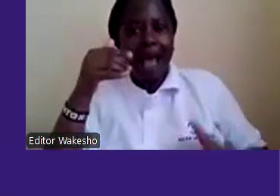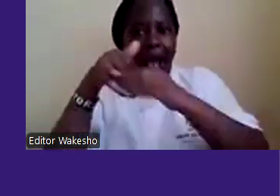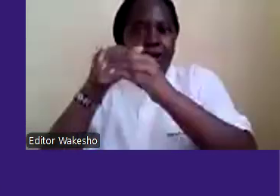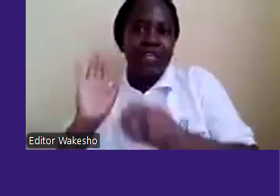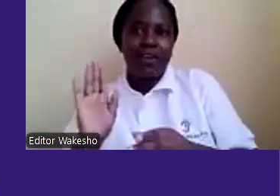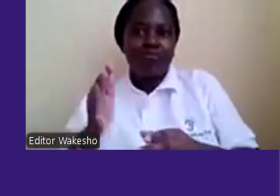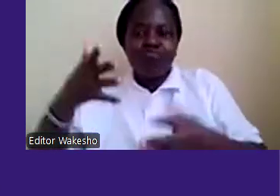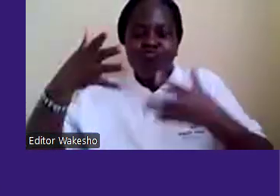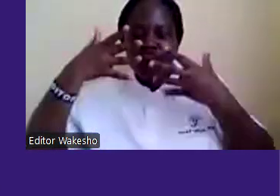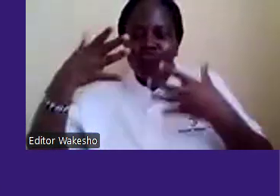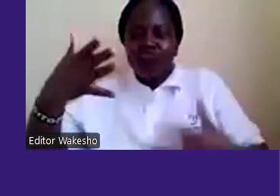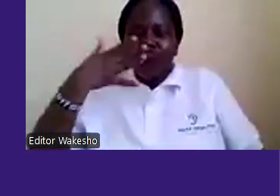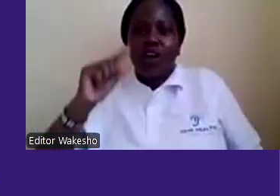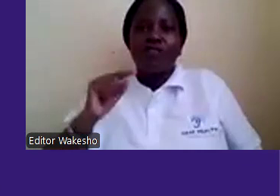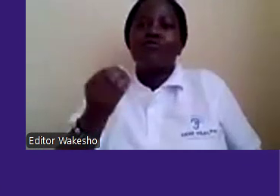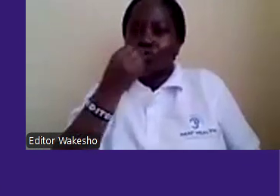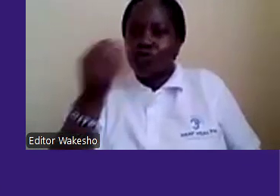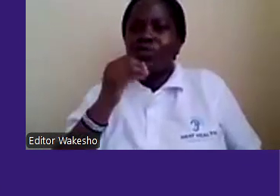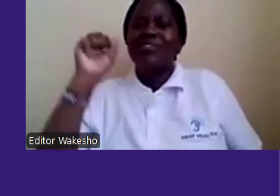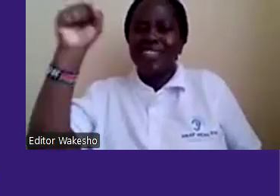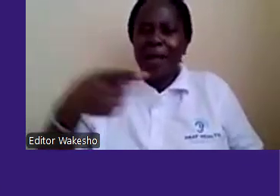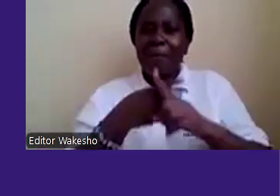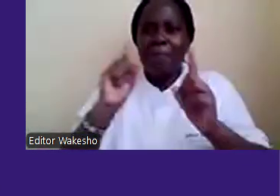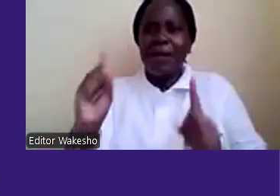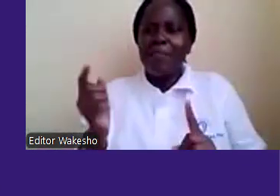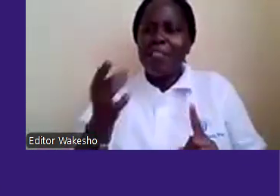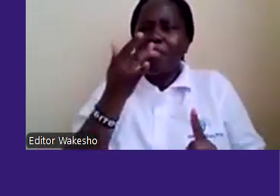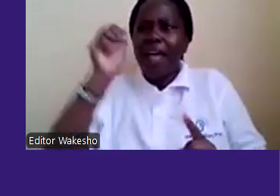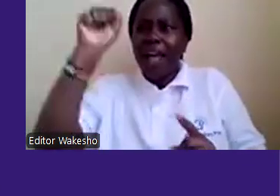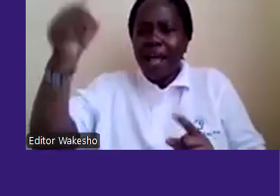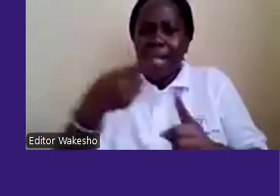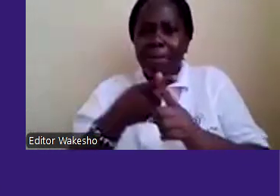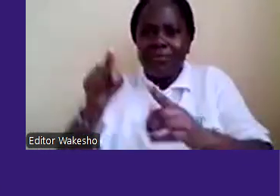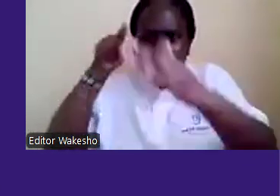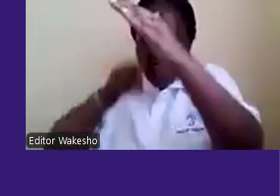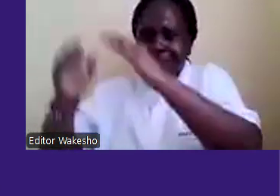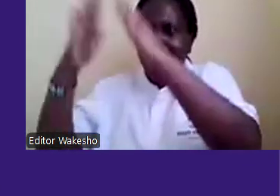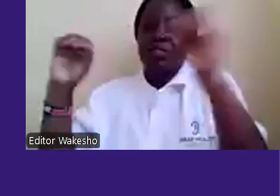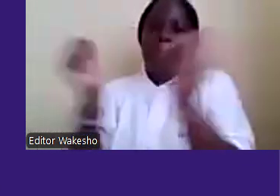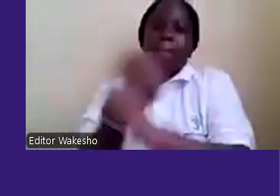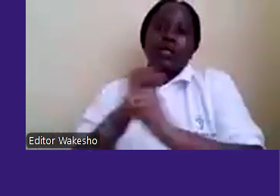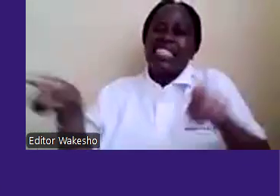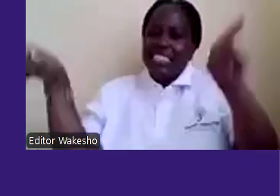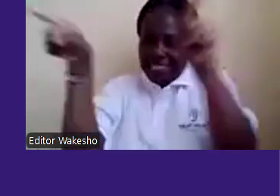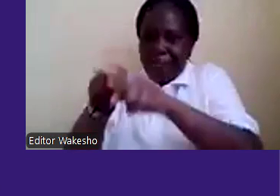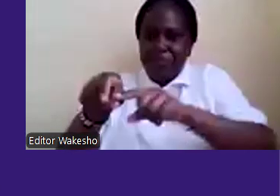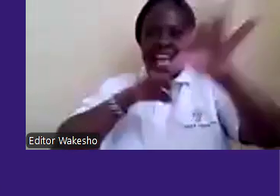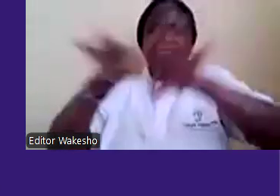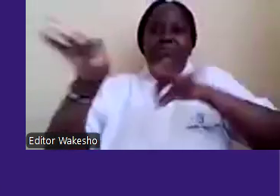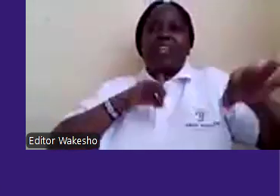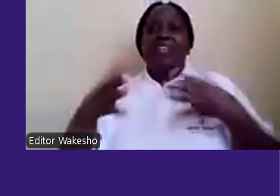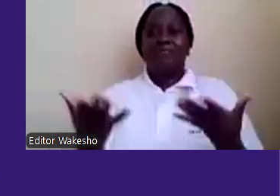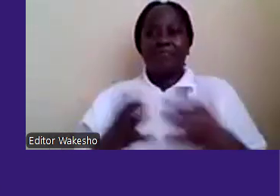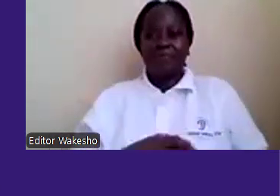you can almost, taste it, but you can't access it, right? So oftentimes these patients will be